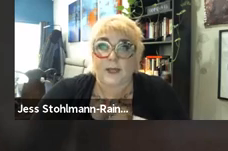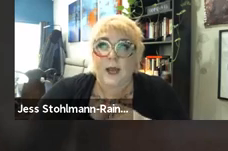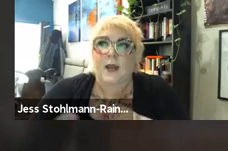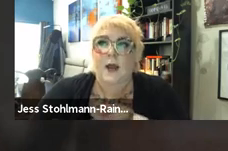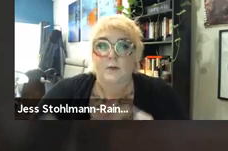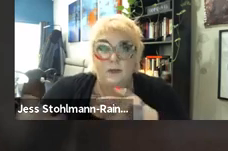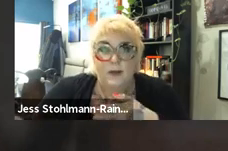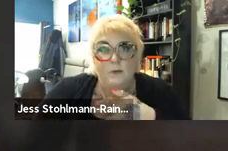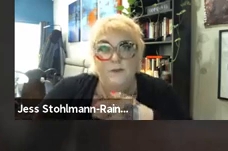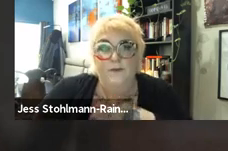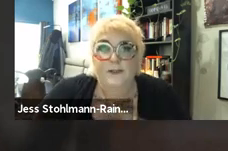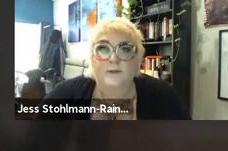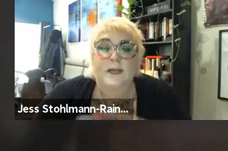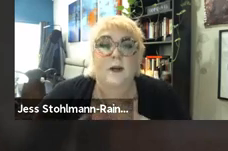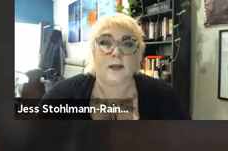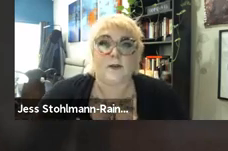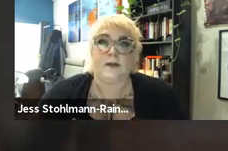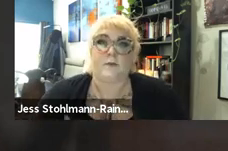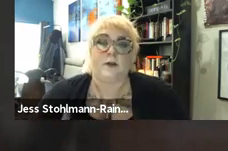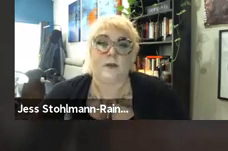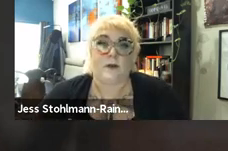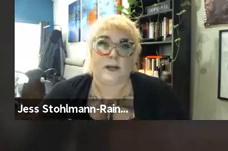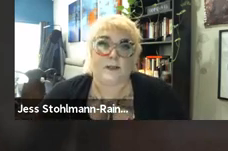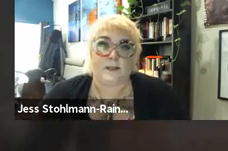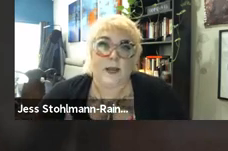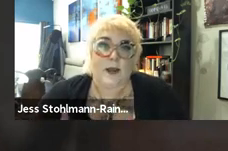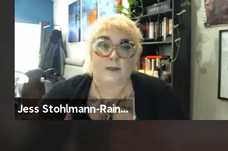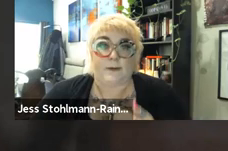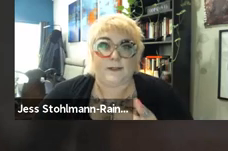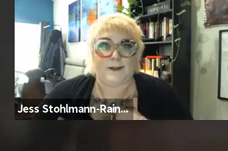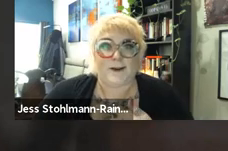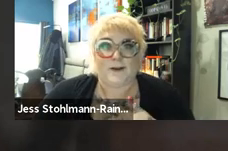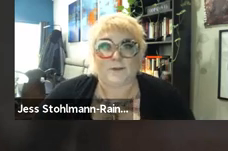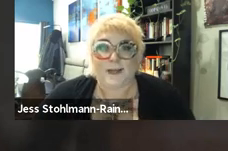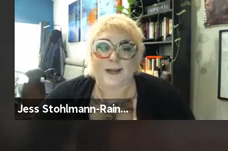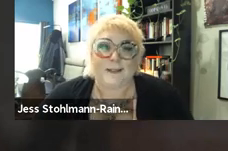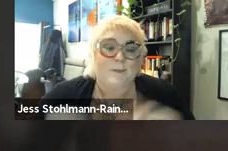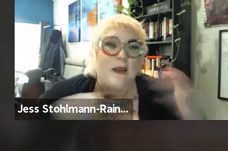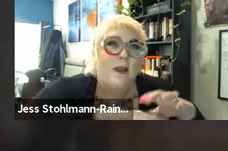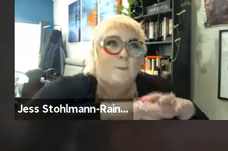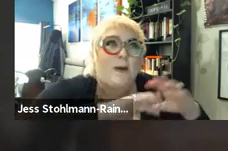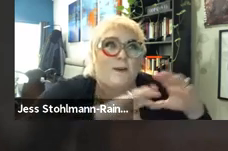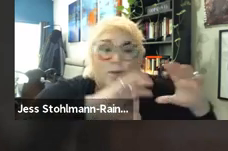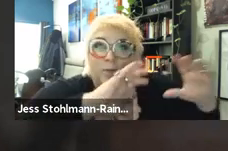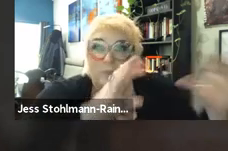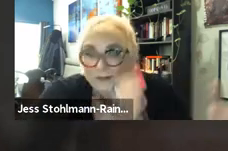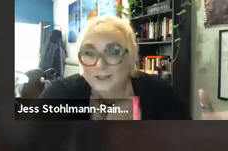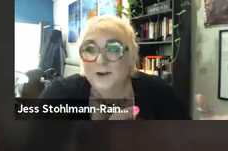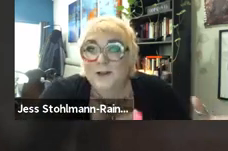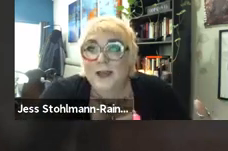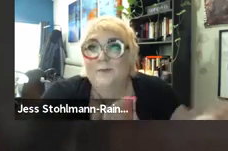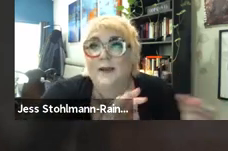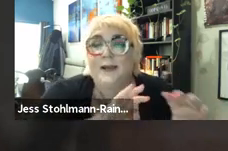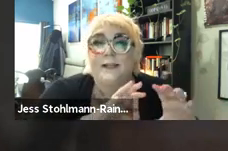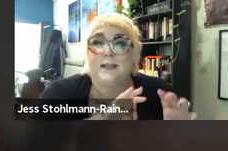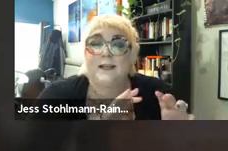crisis and how do we do that most effectively in our individual communities and respond to their individual needs but what's